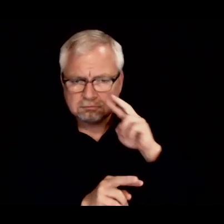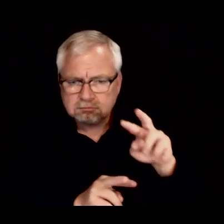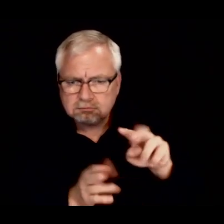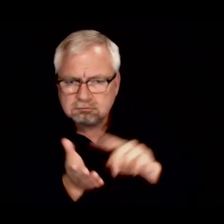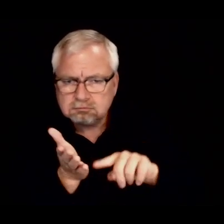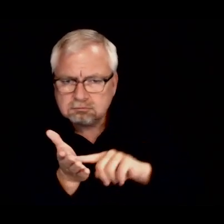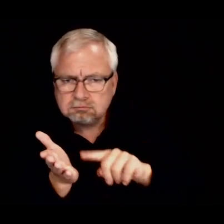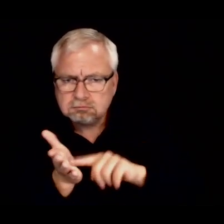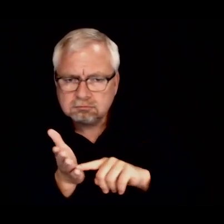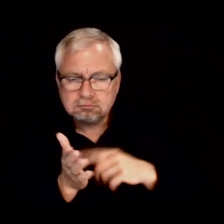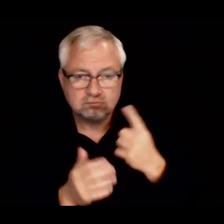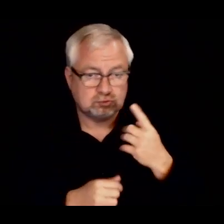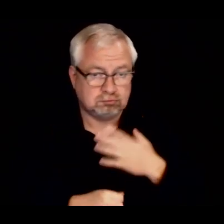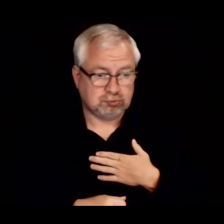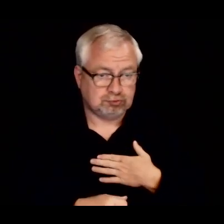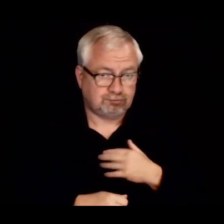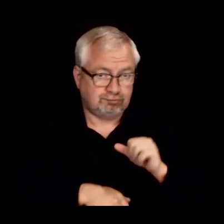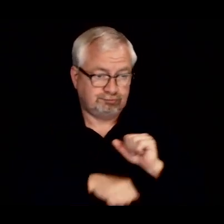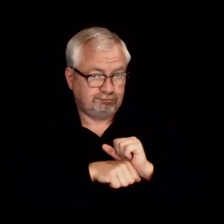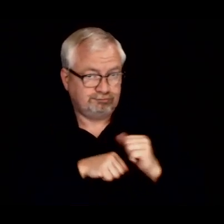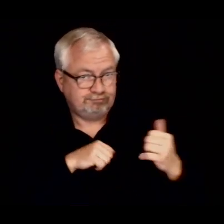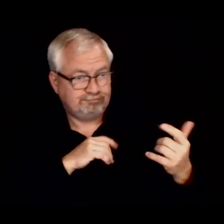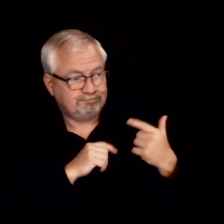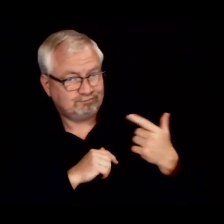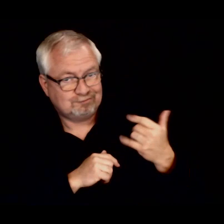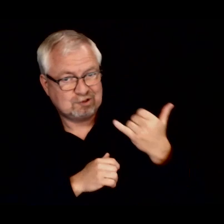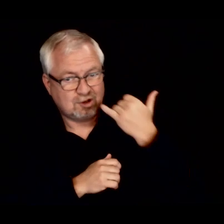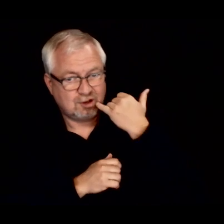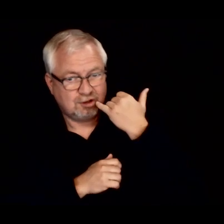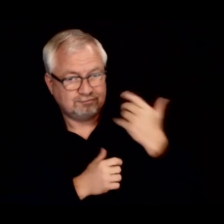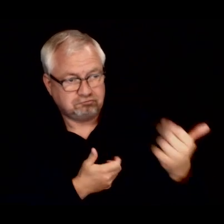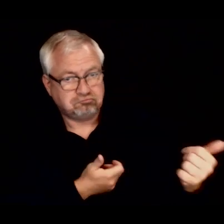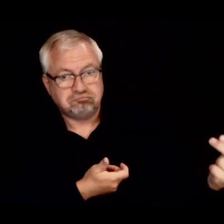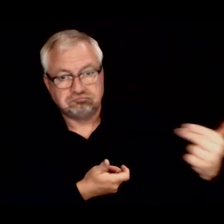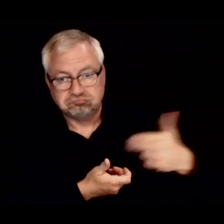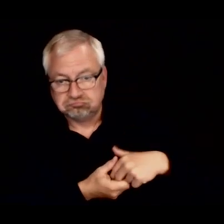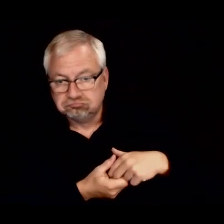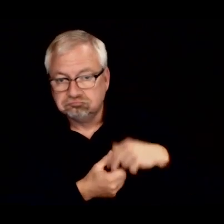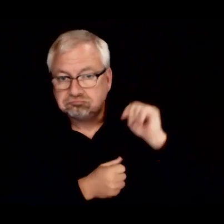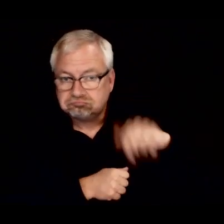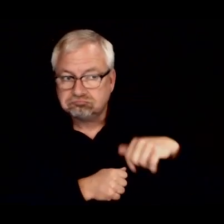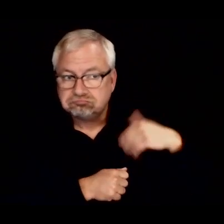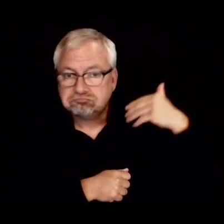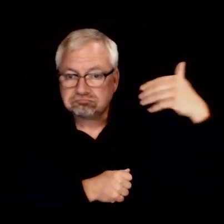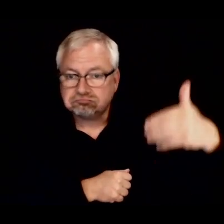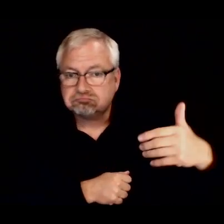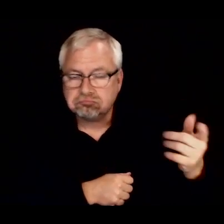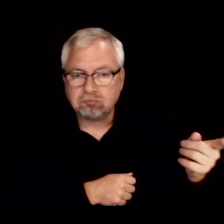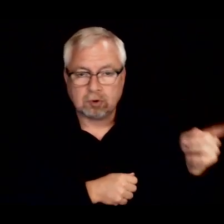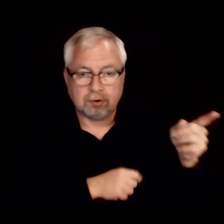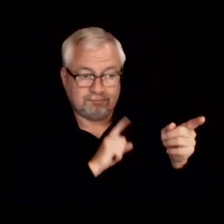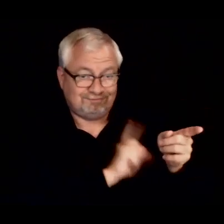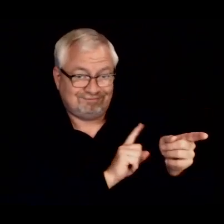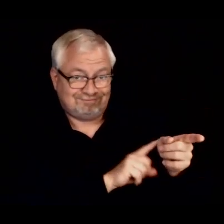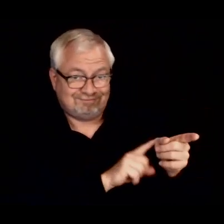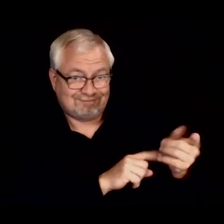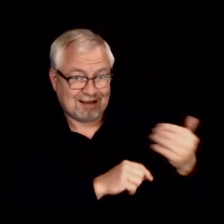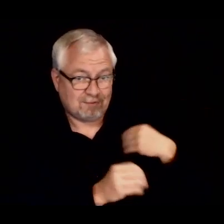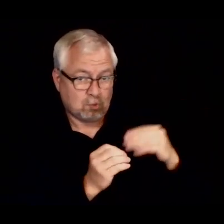think, perhaps on the phone, and I would invite her to chime in if in fact she's got any more insight on